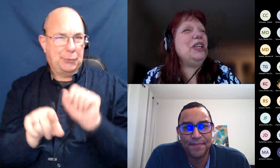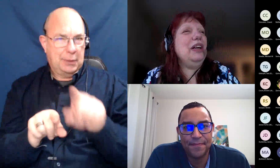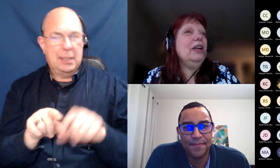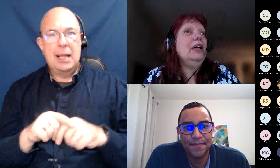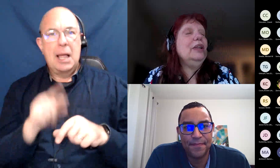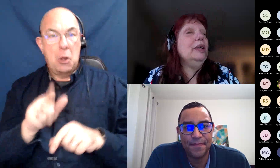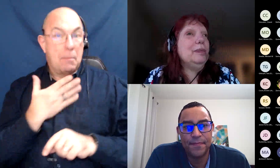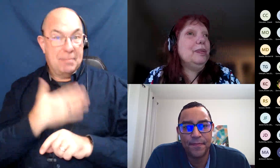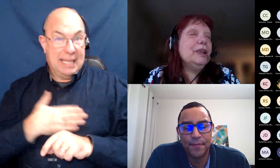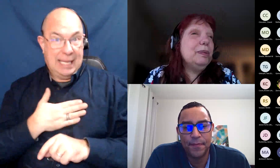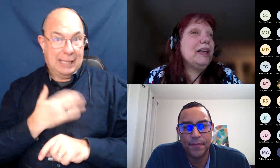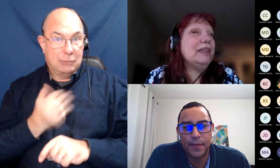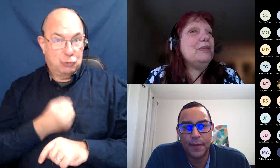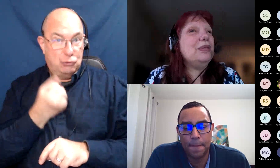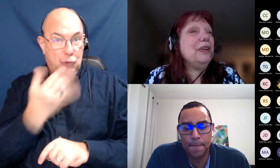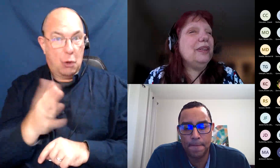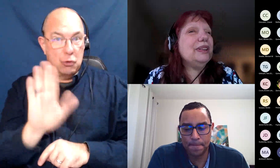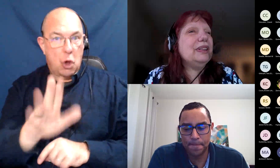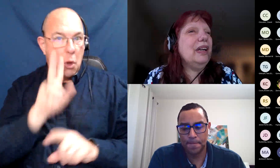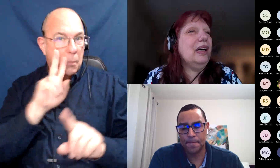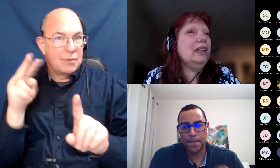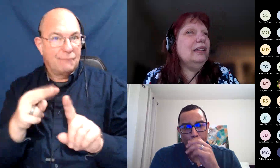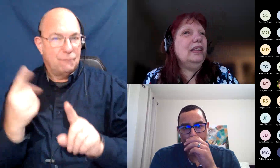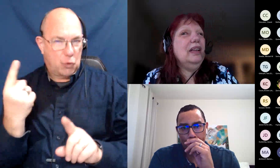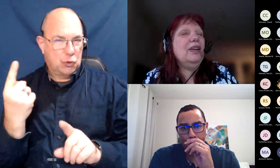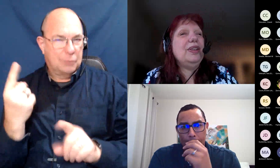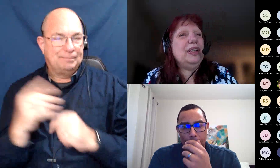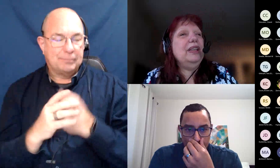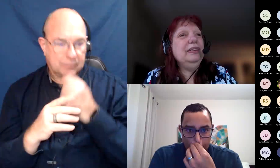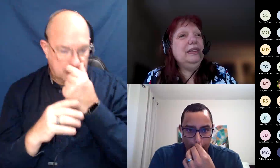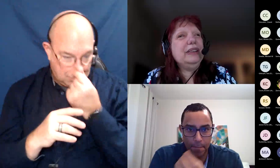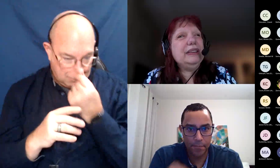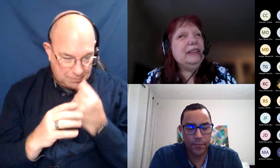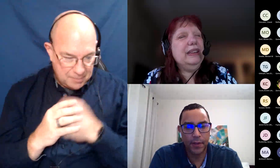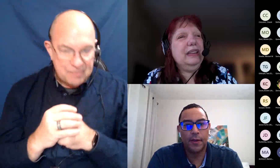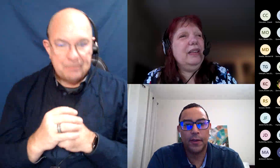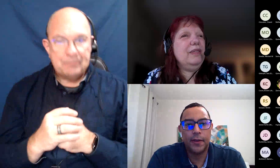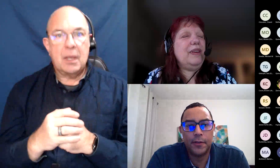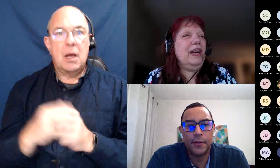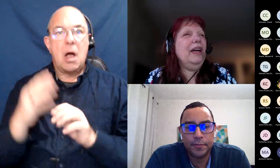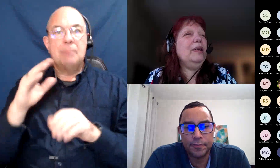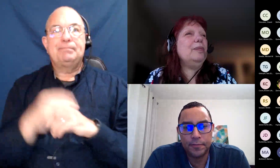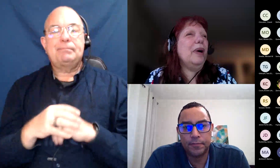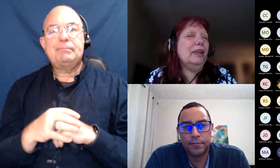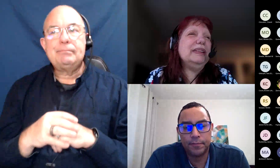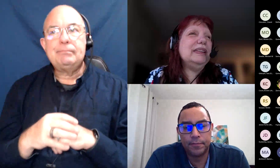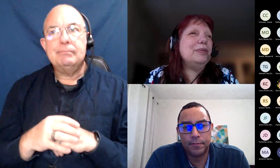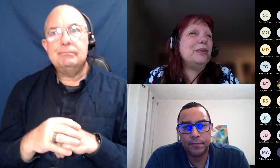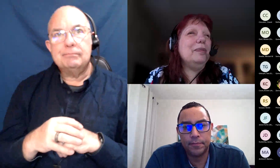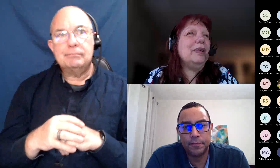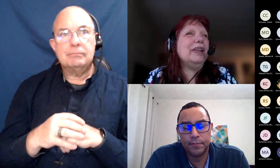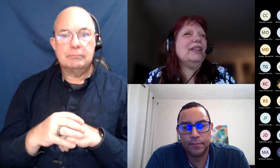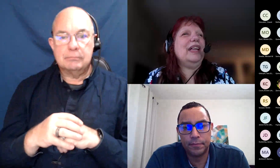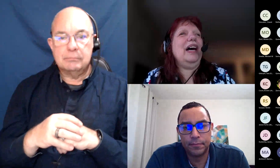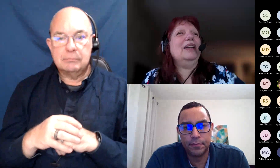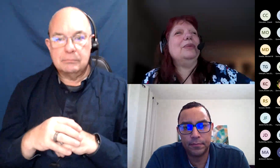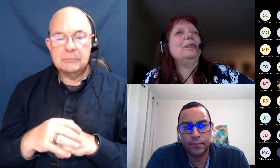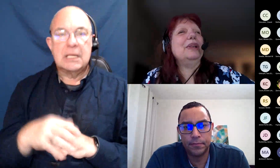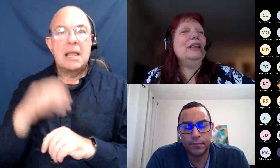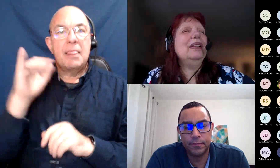to share your perspective first on the legislative and policy